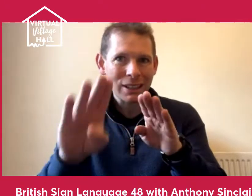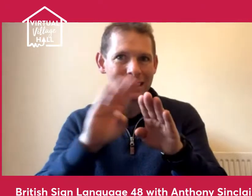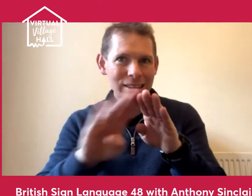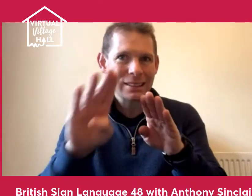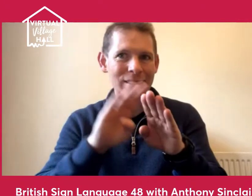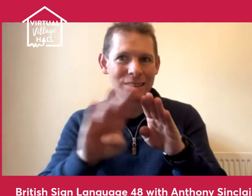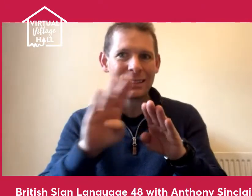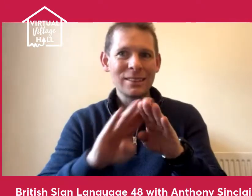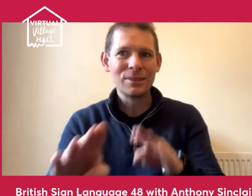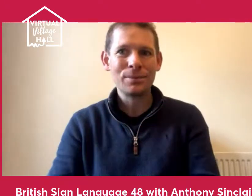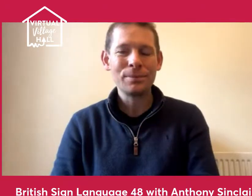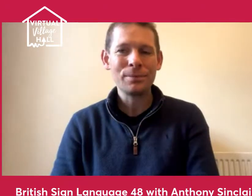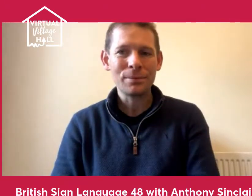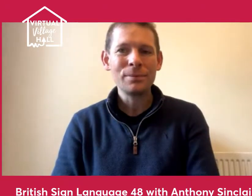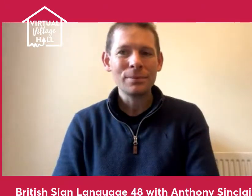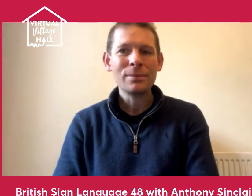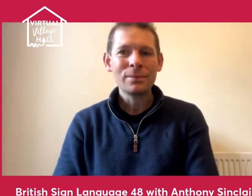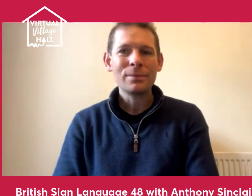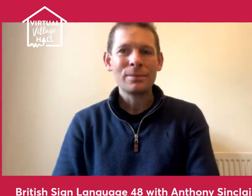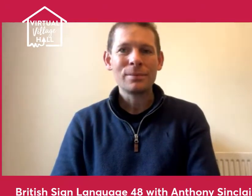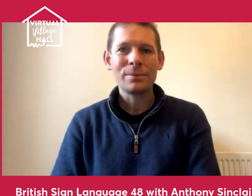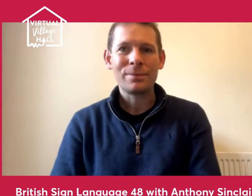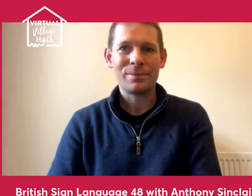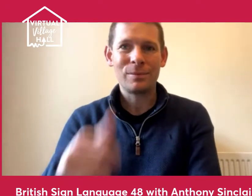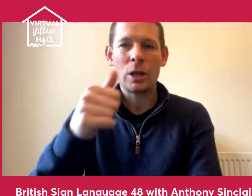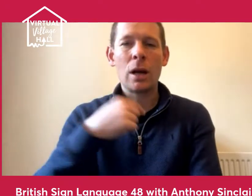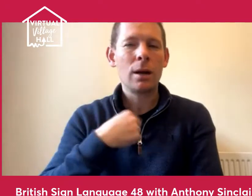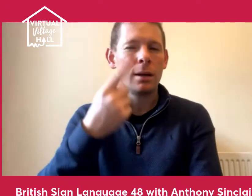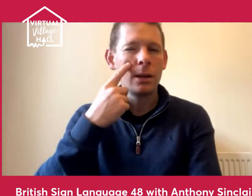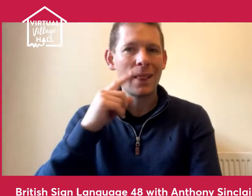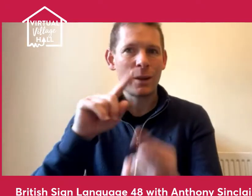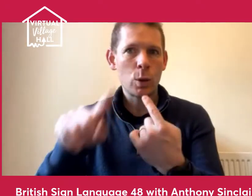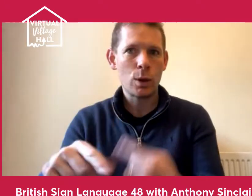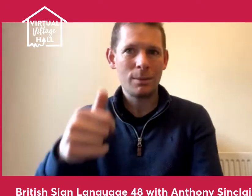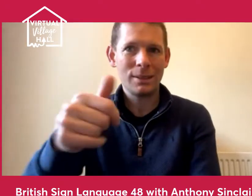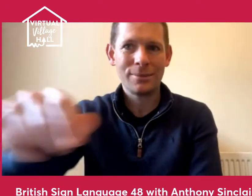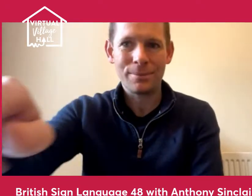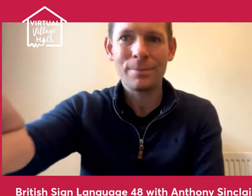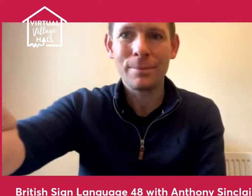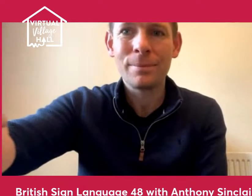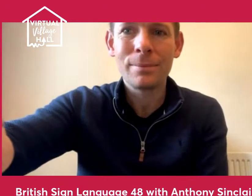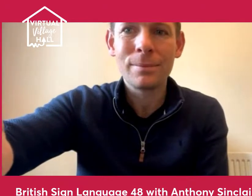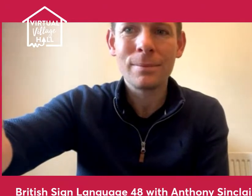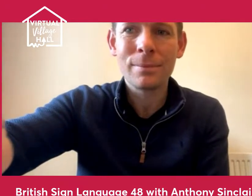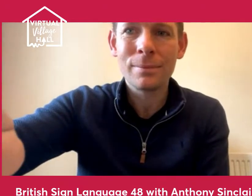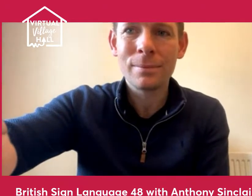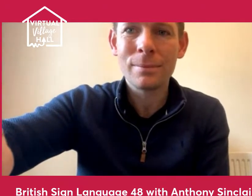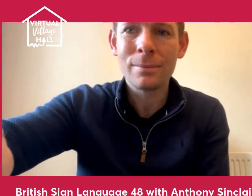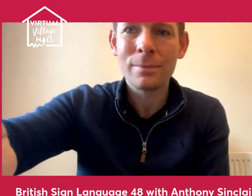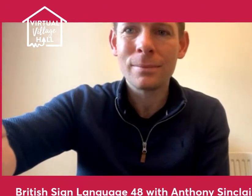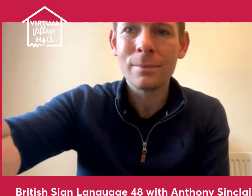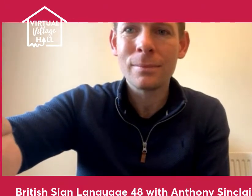and recap and practice if you get time yourselves. Let me just check the comments.